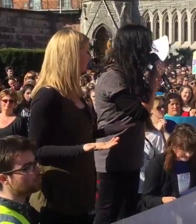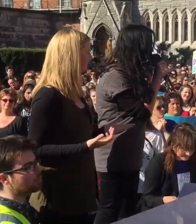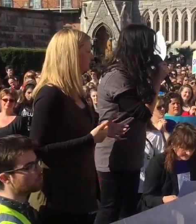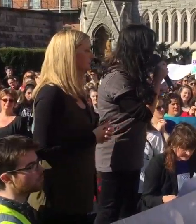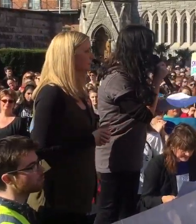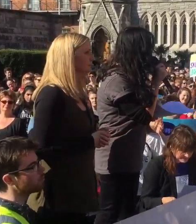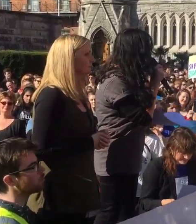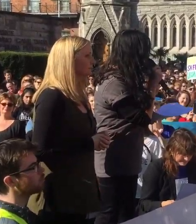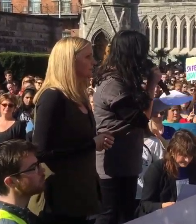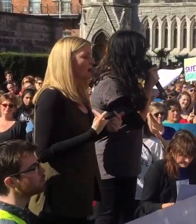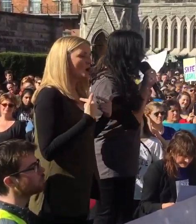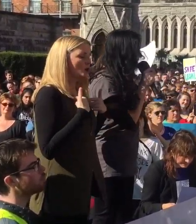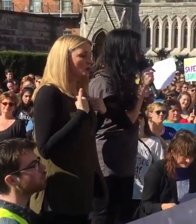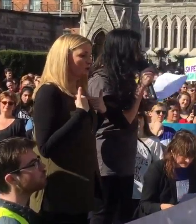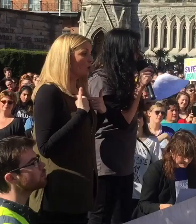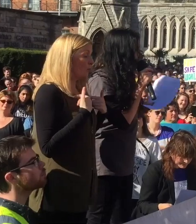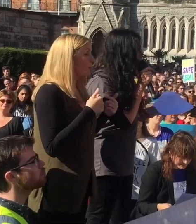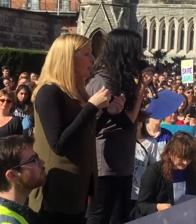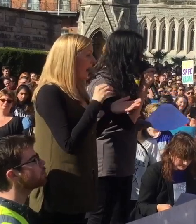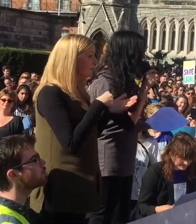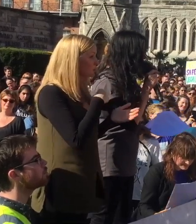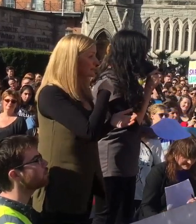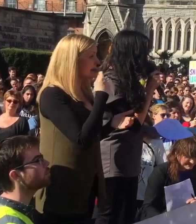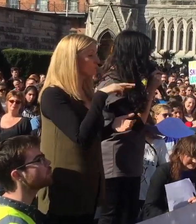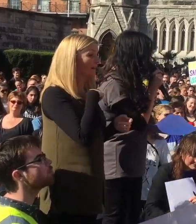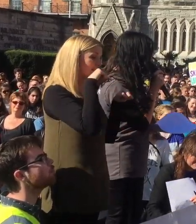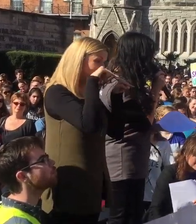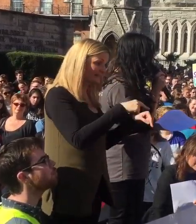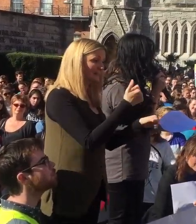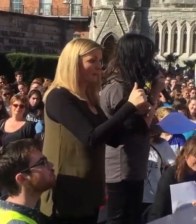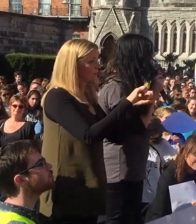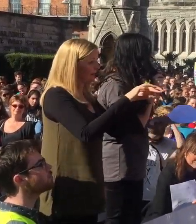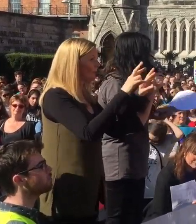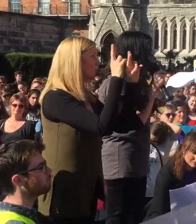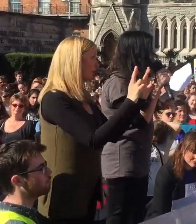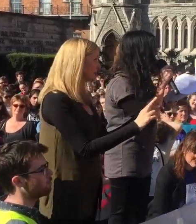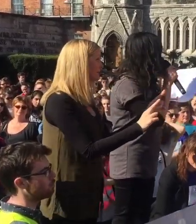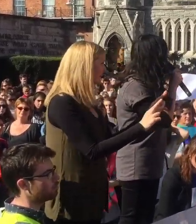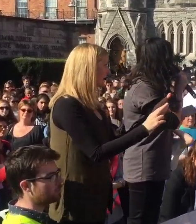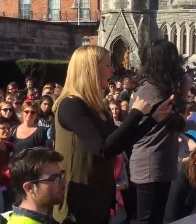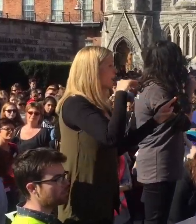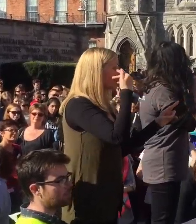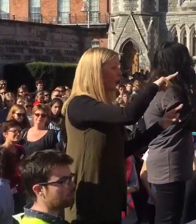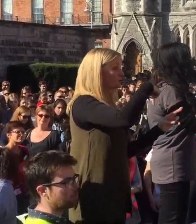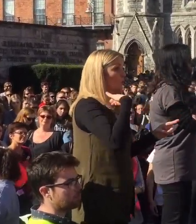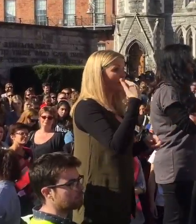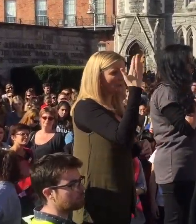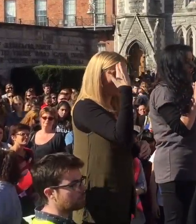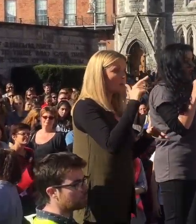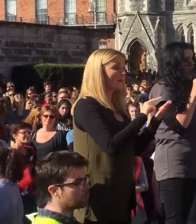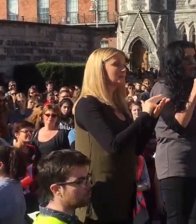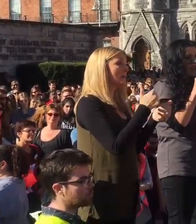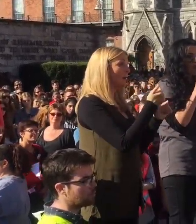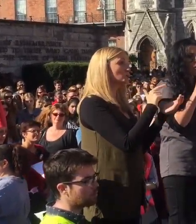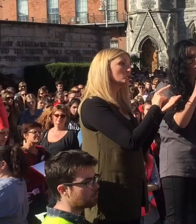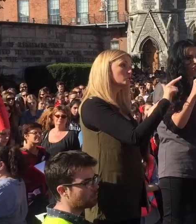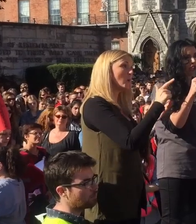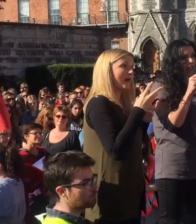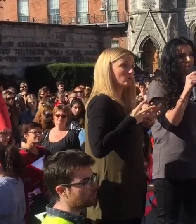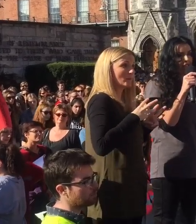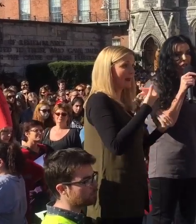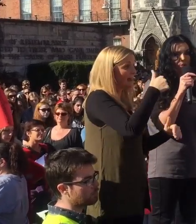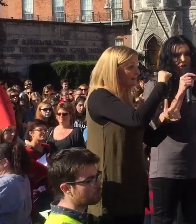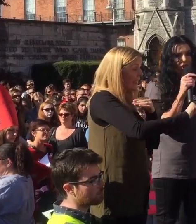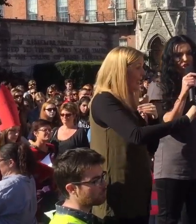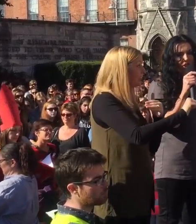And we cannot overemphasize as well how much of an equal rights issue this is for women, because we know that 12 or more women a day are traveling abroad